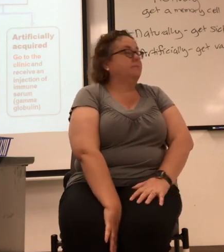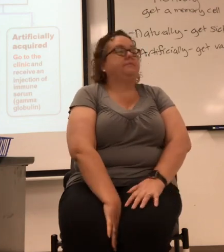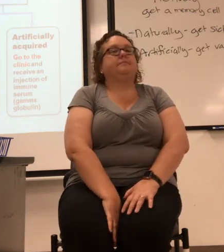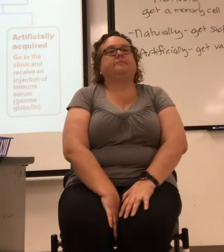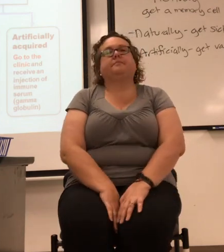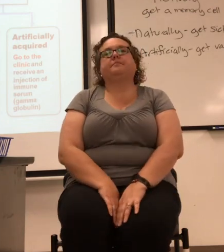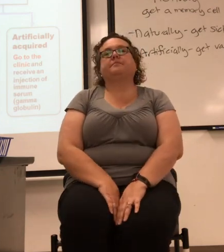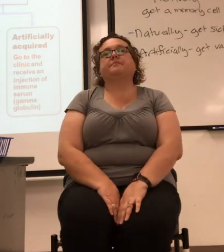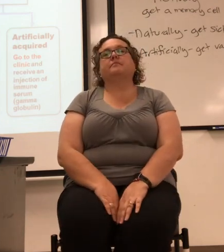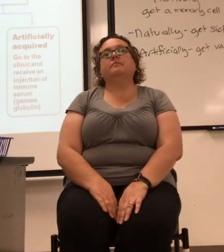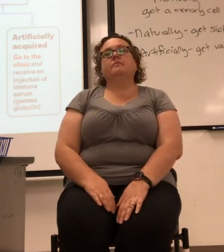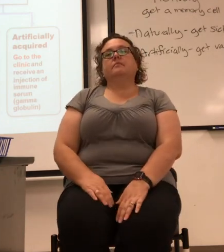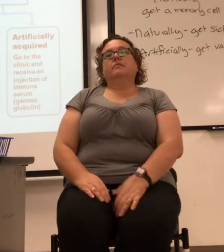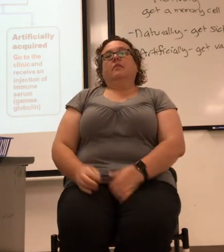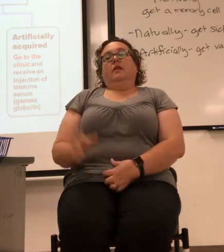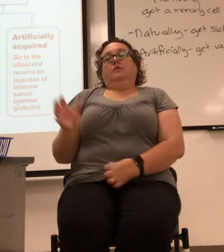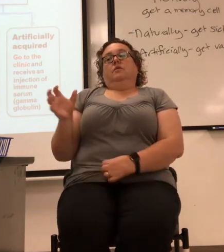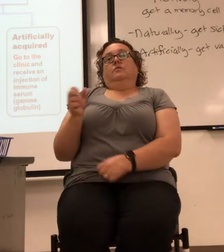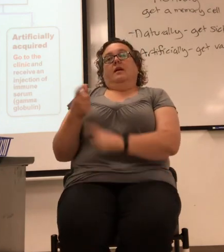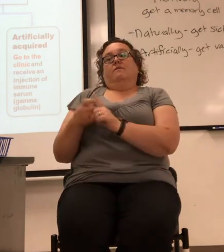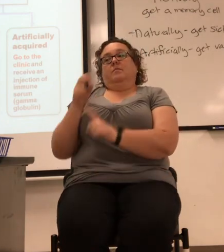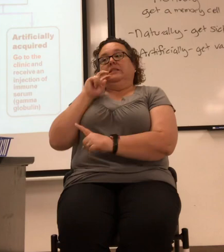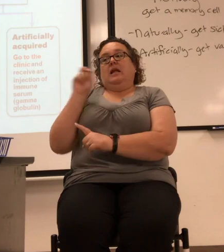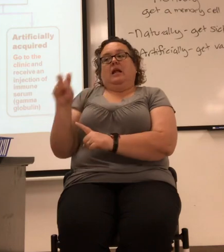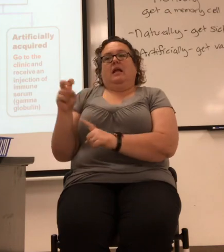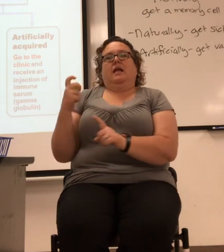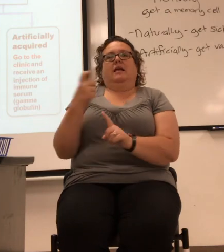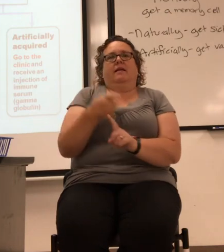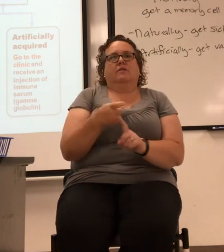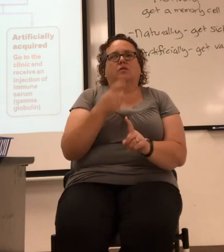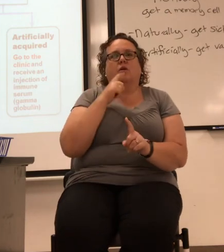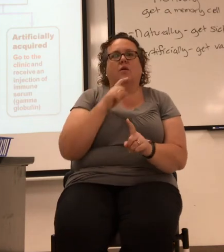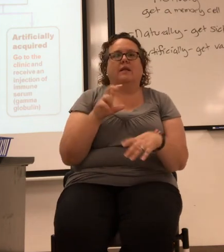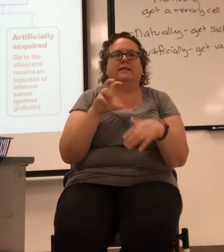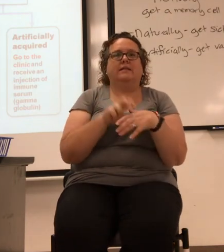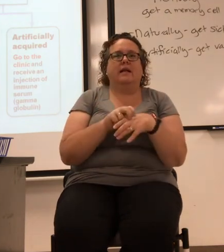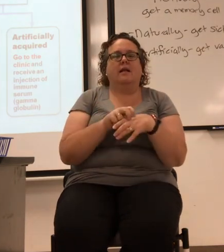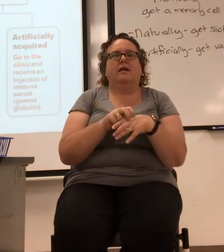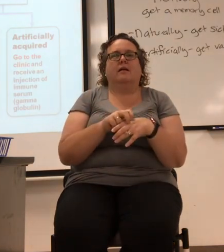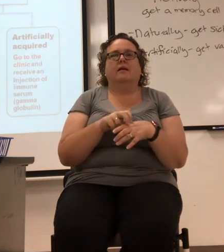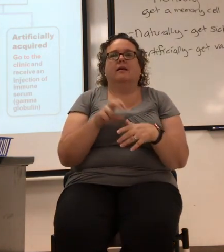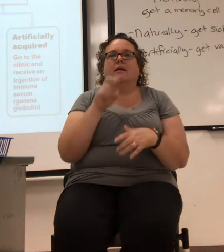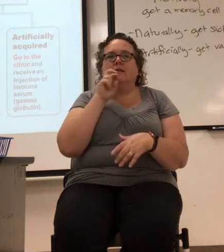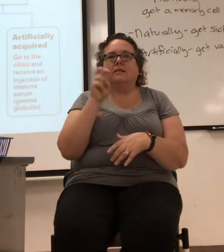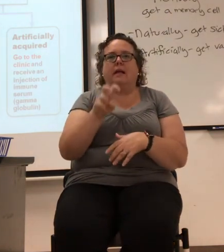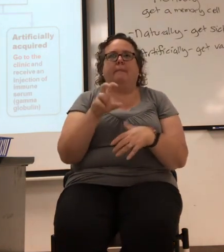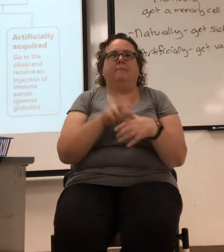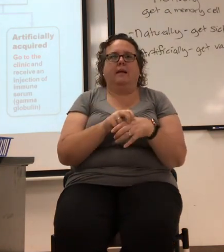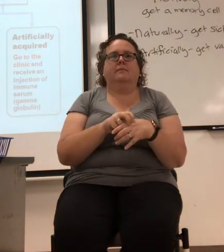And then give it to the snake bit patient. If it's, you know, figure out which snake it was, the right sera.